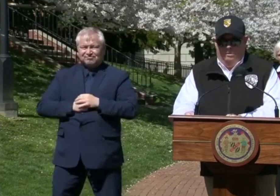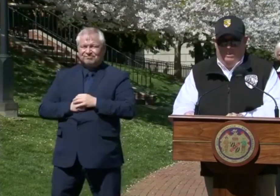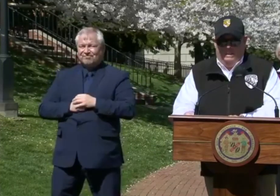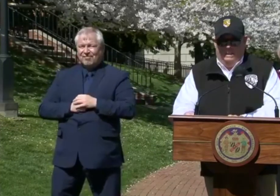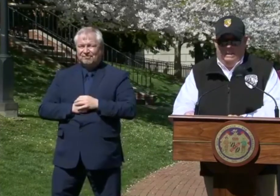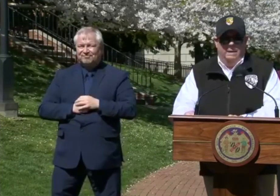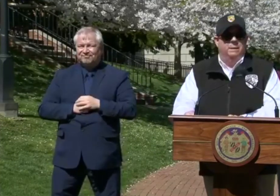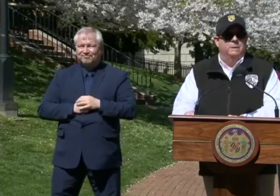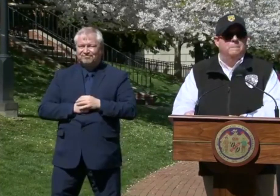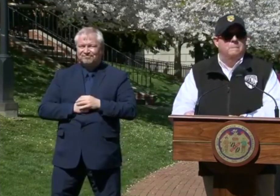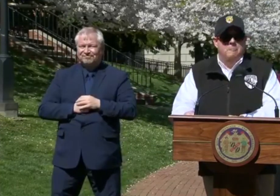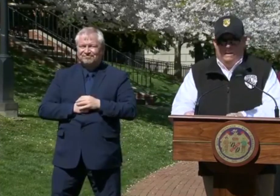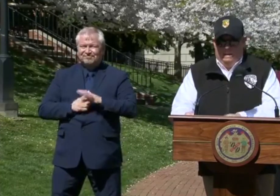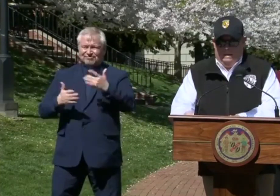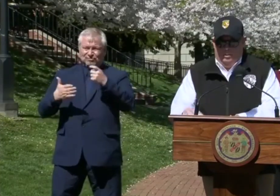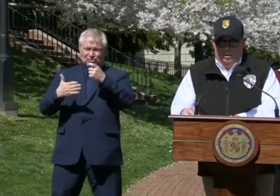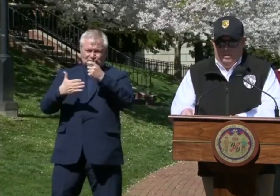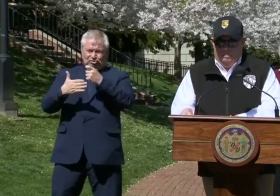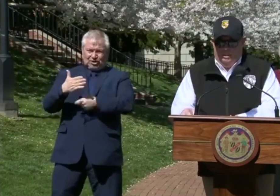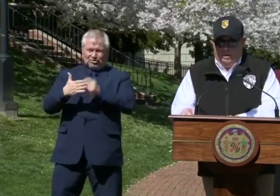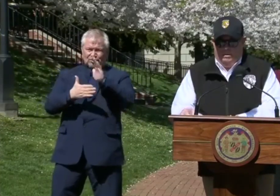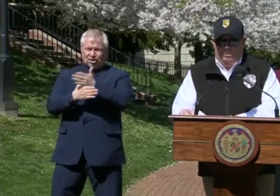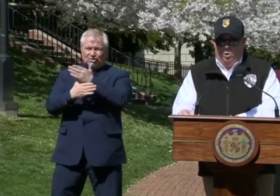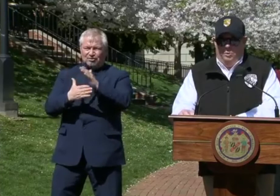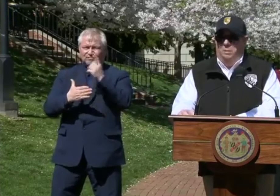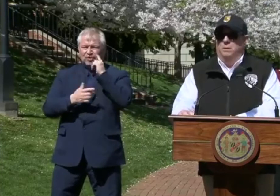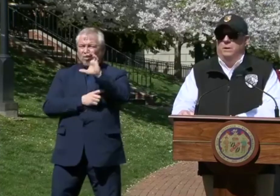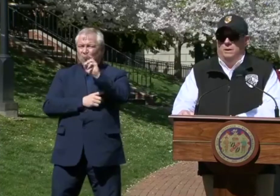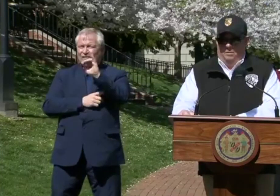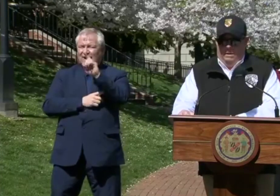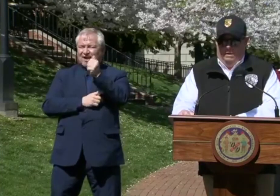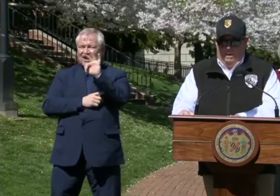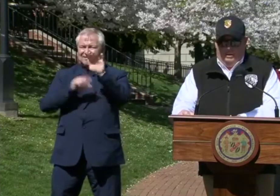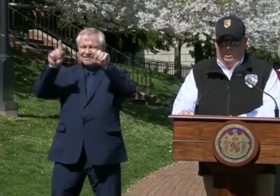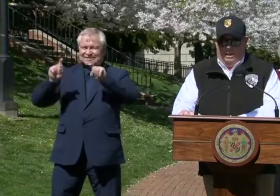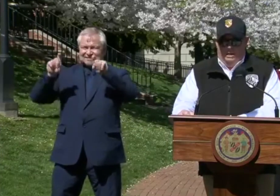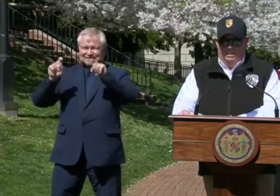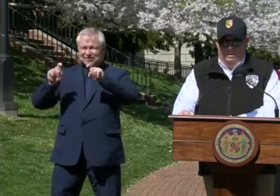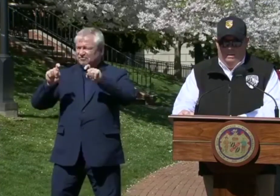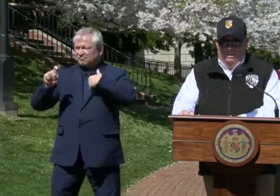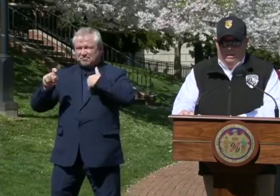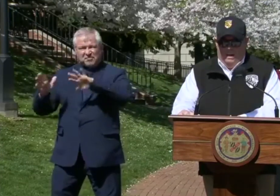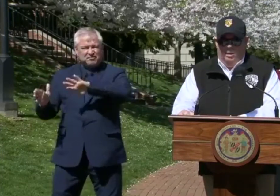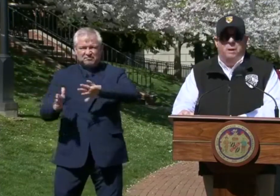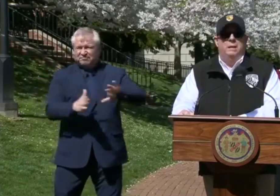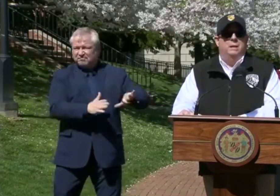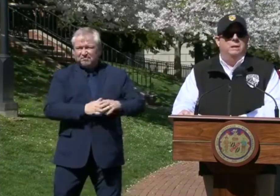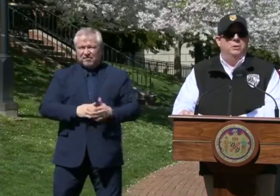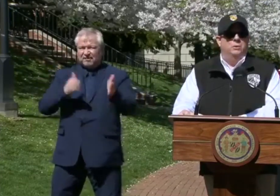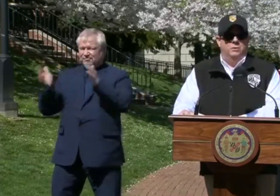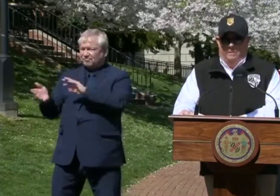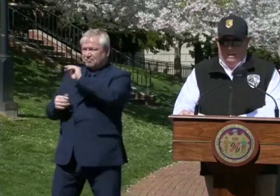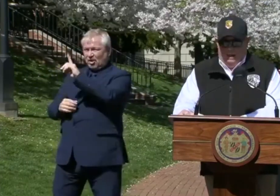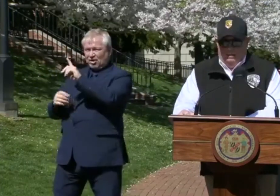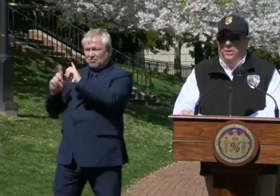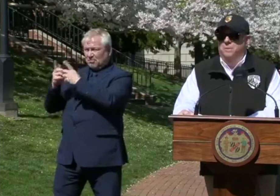for COVID-19 testing and to open up a special enrollment period of the Maryland Health Exchange and expanding